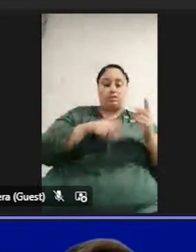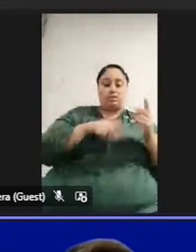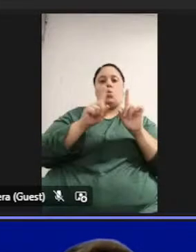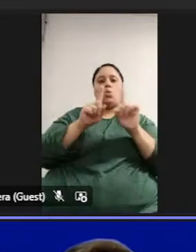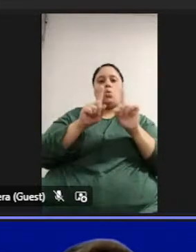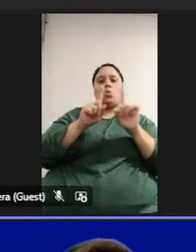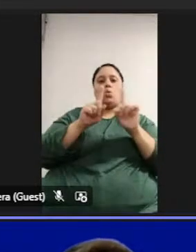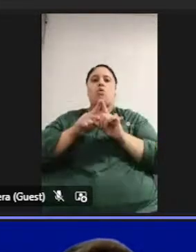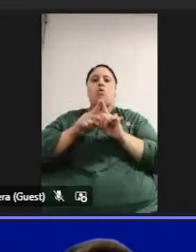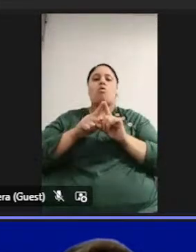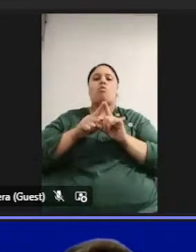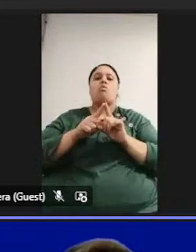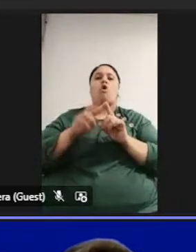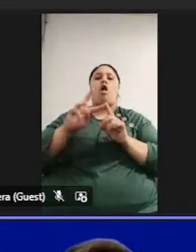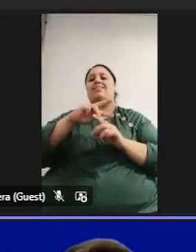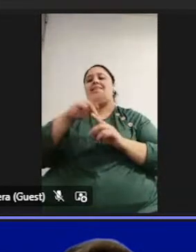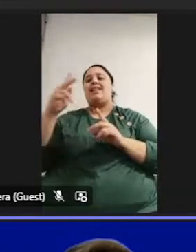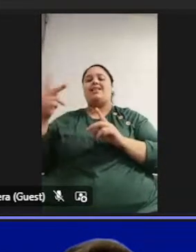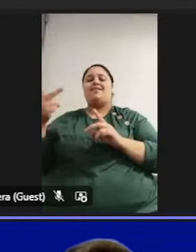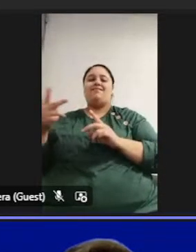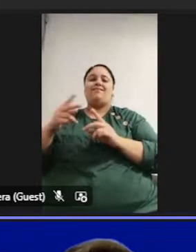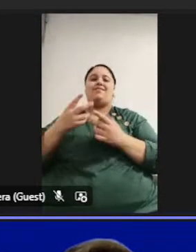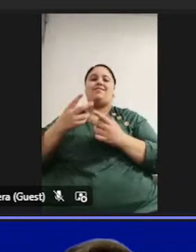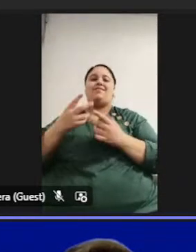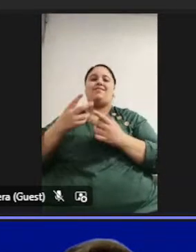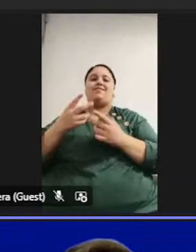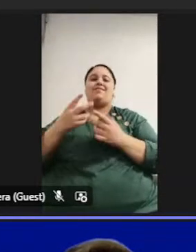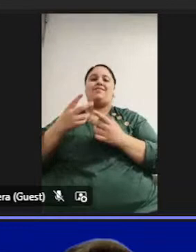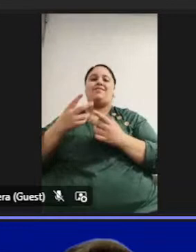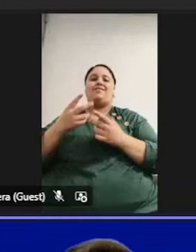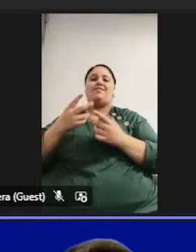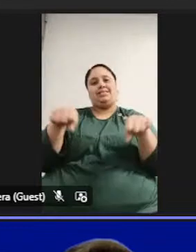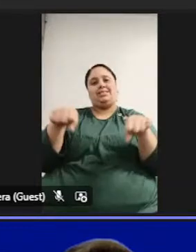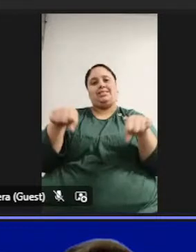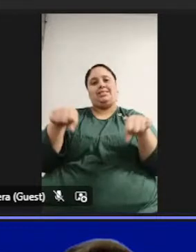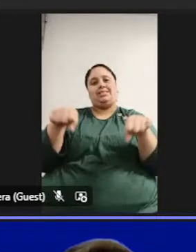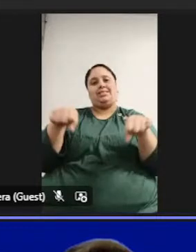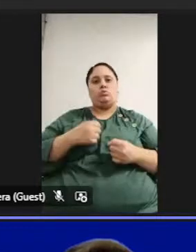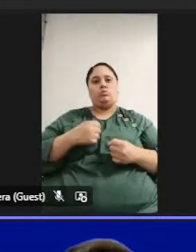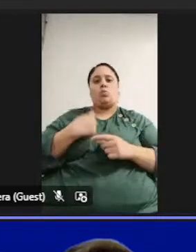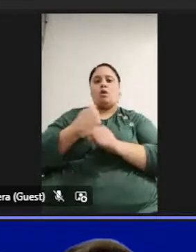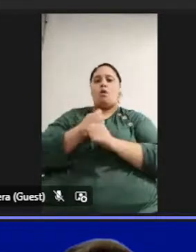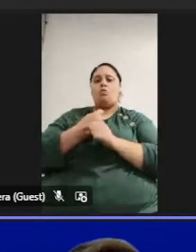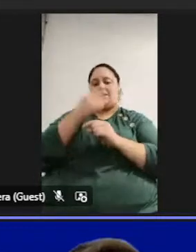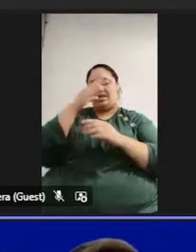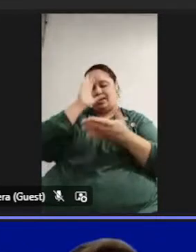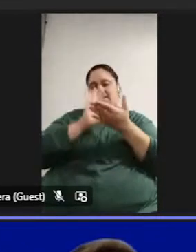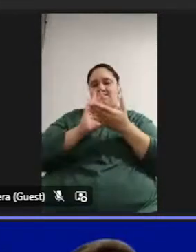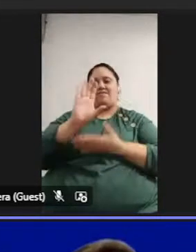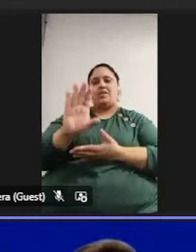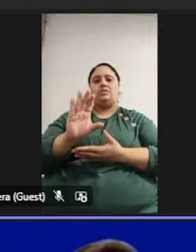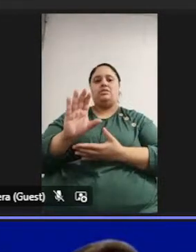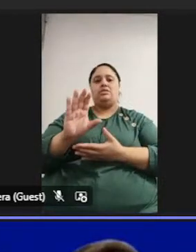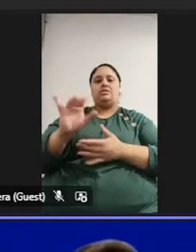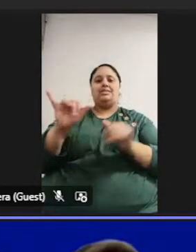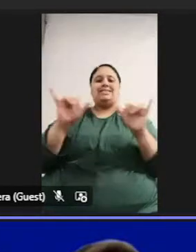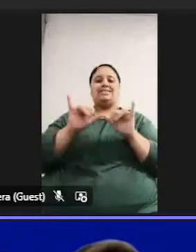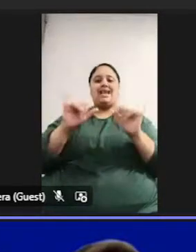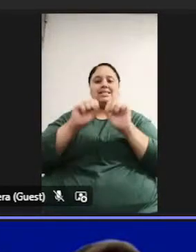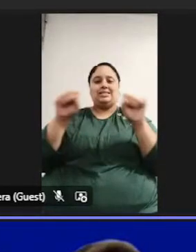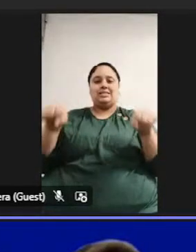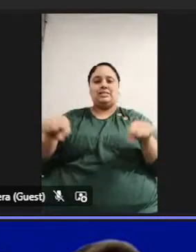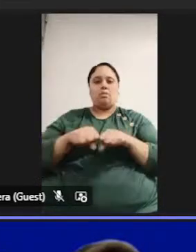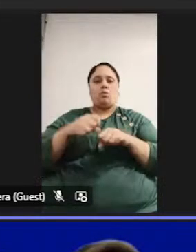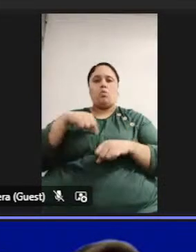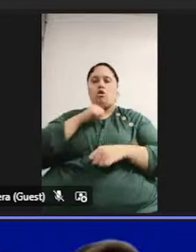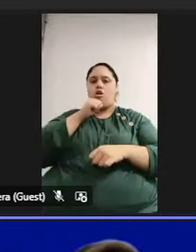energy systems that we put in place. So we're only investing in the size system we need, and we're not over-investing. But also